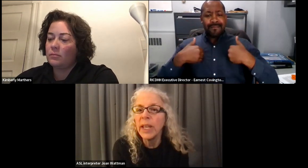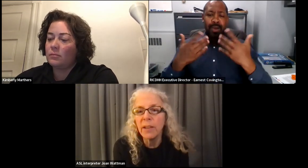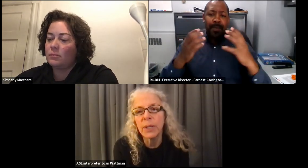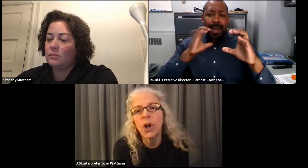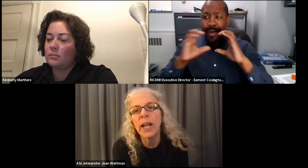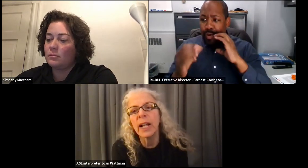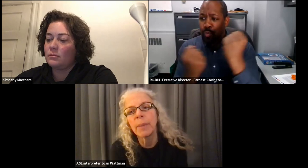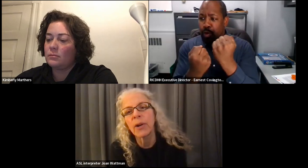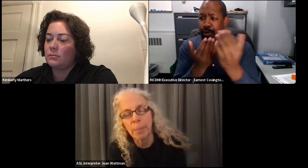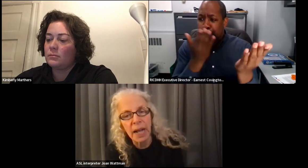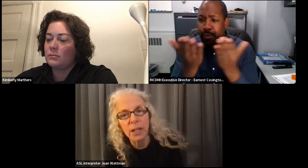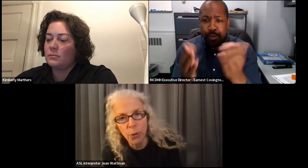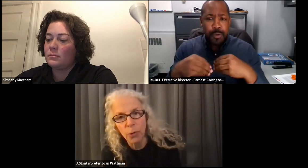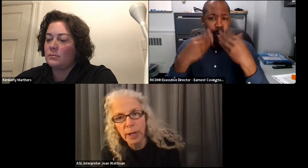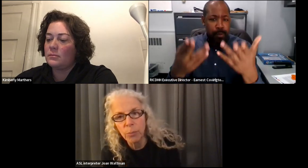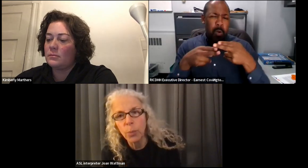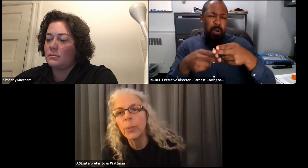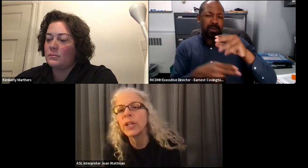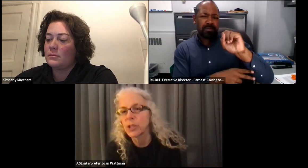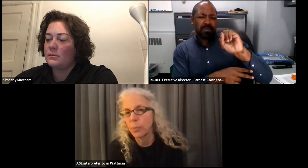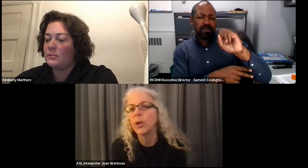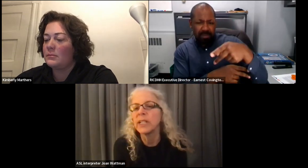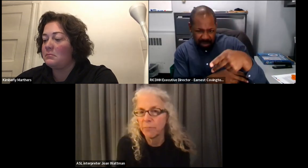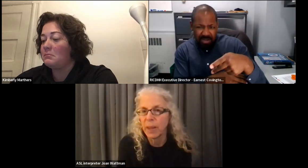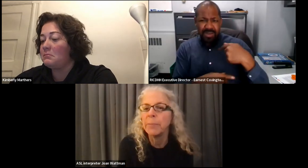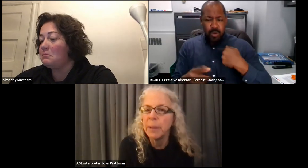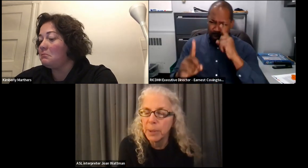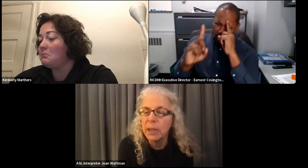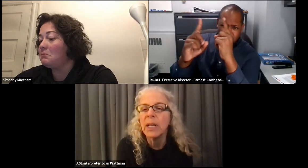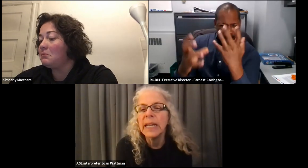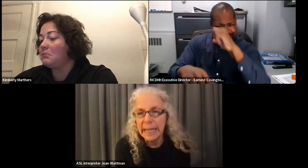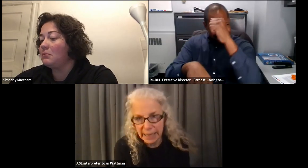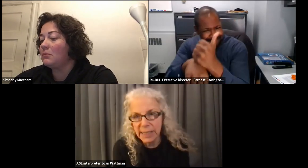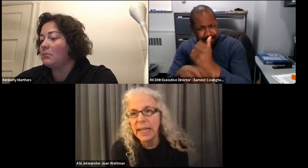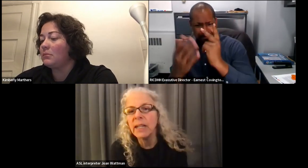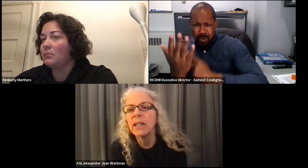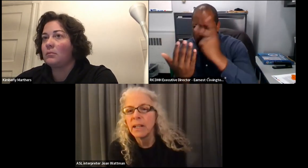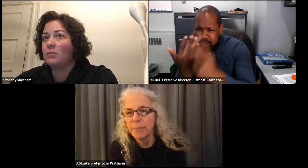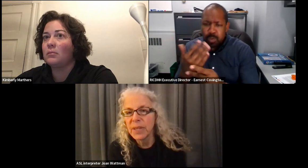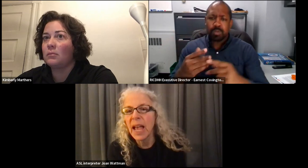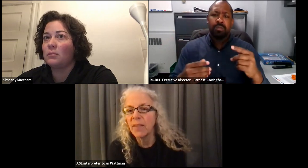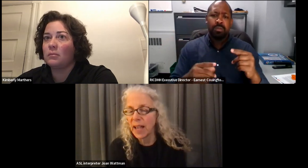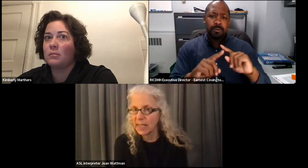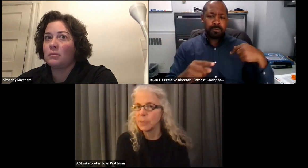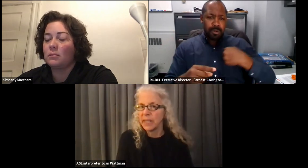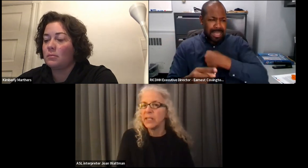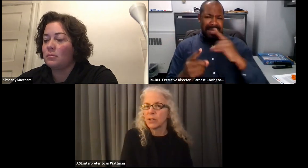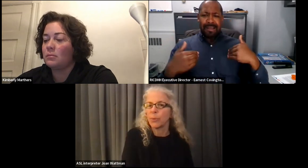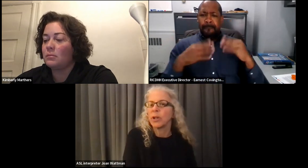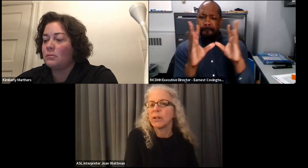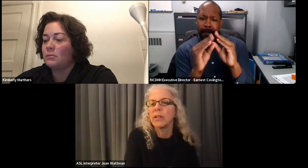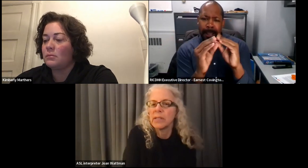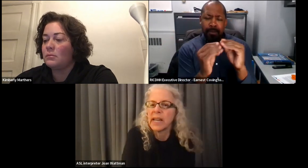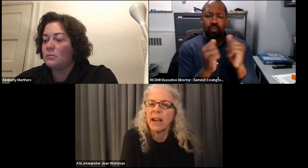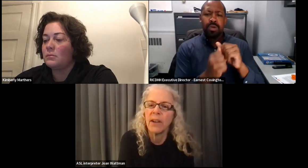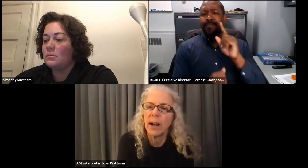And we have been talking about a pilot program where we could support deafblind people in the state to have SSPs